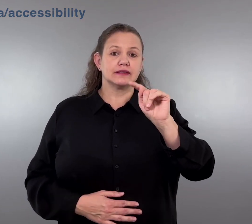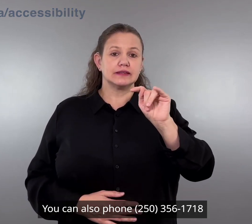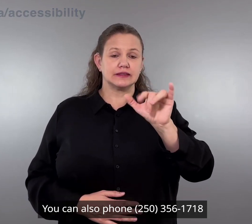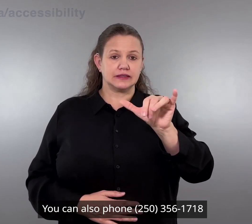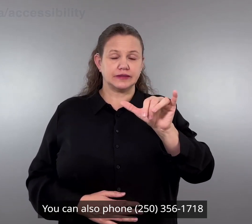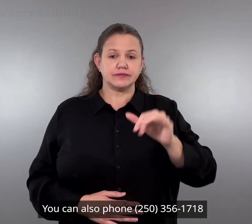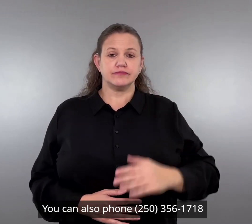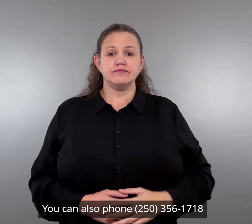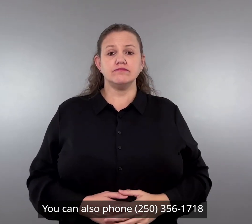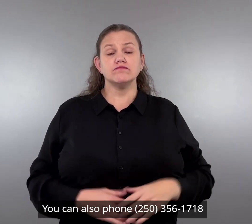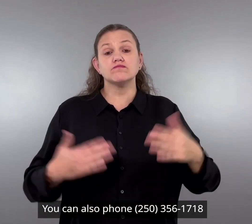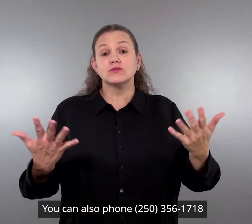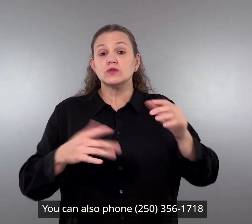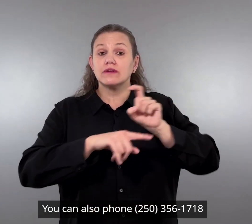You can also phone